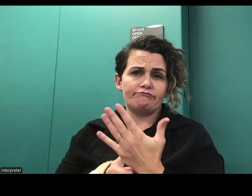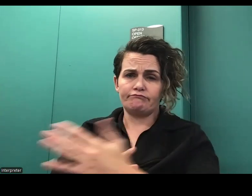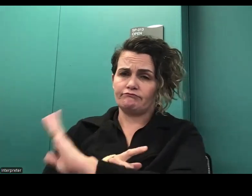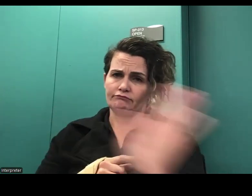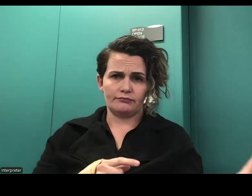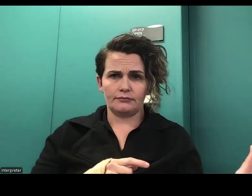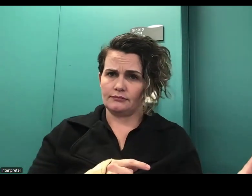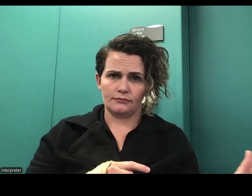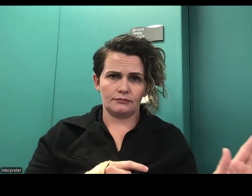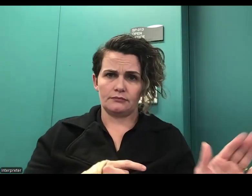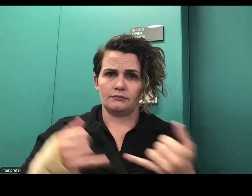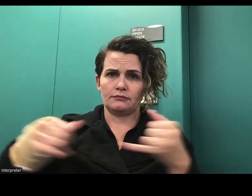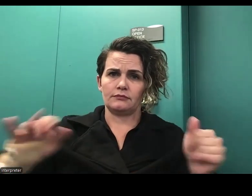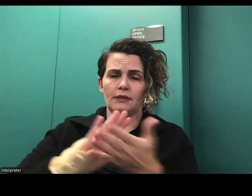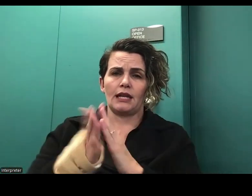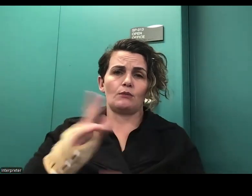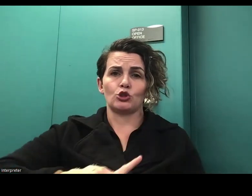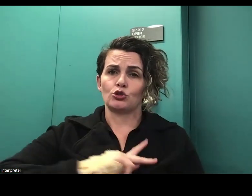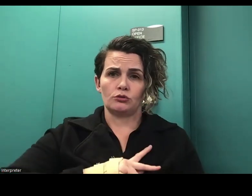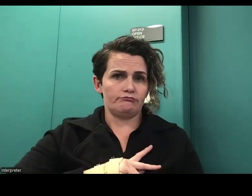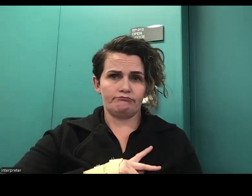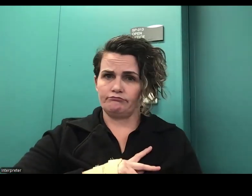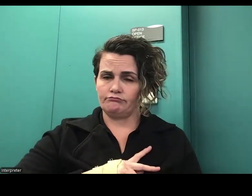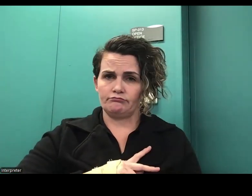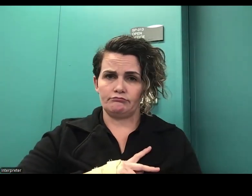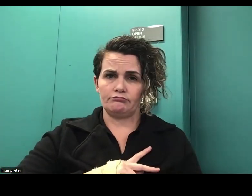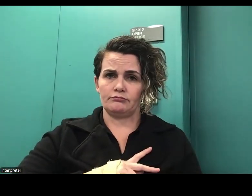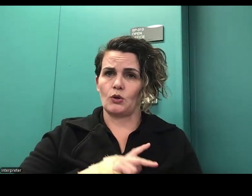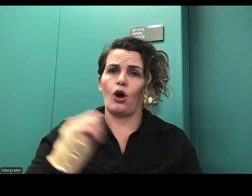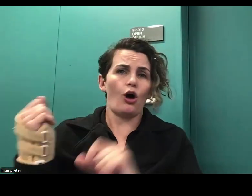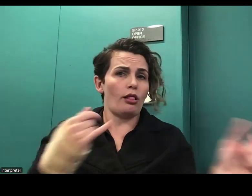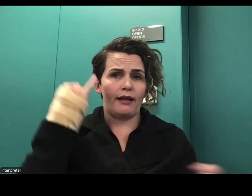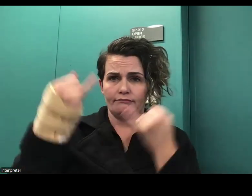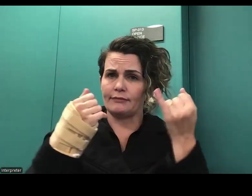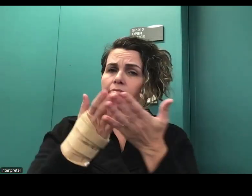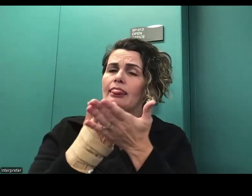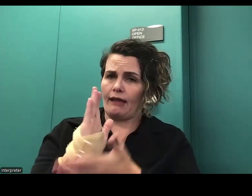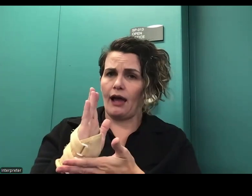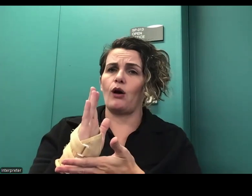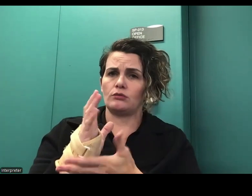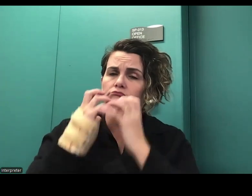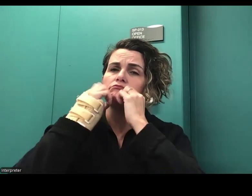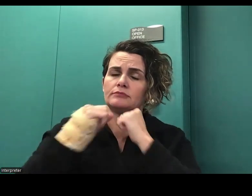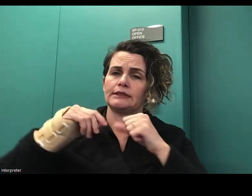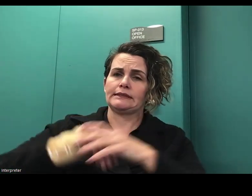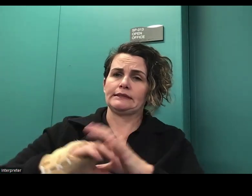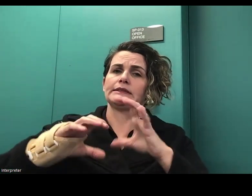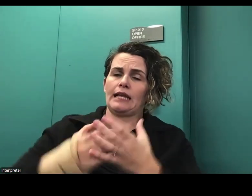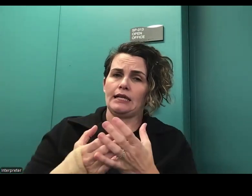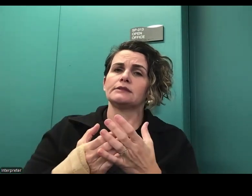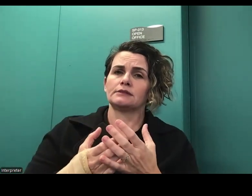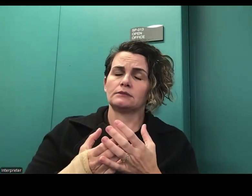getting personal. All ideas are valued in this class and are